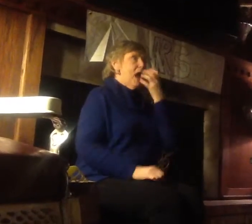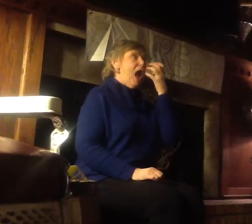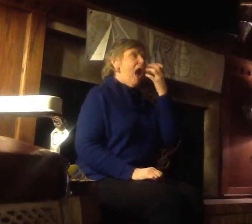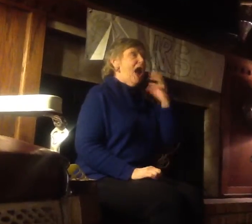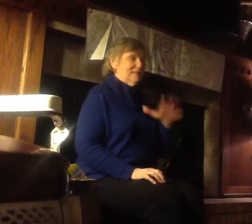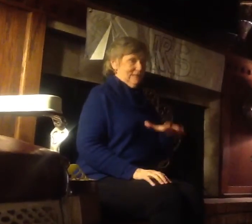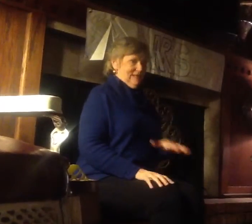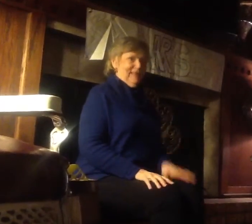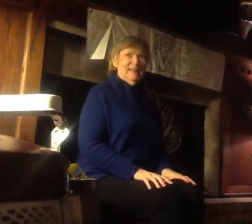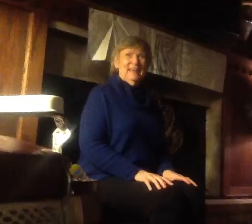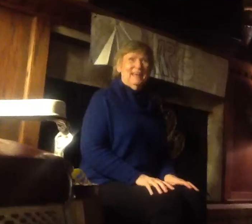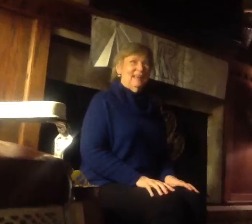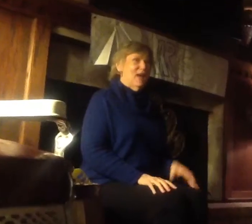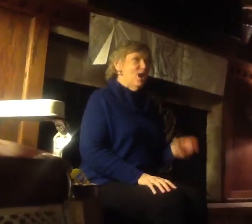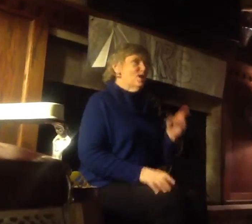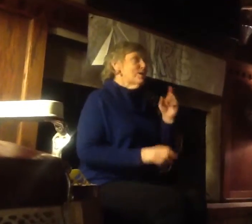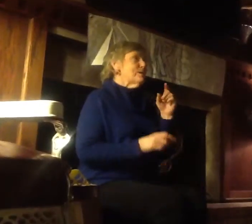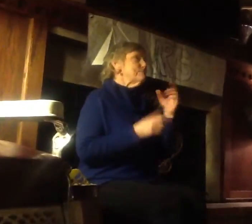summertime.